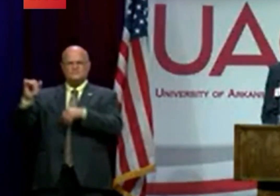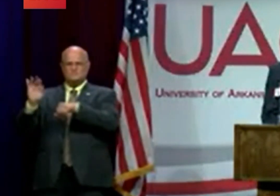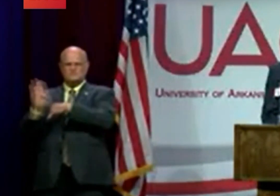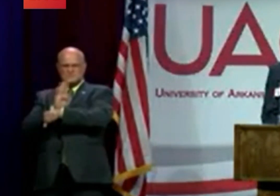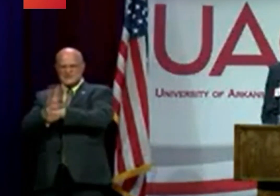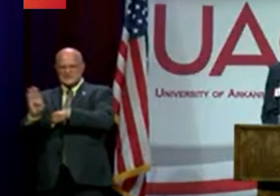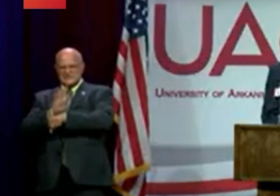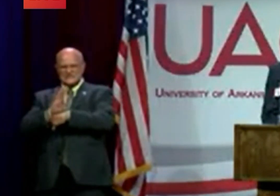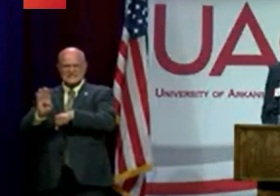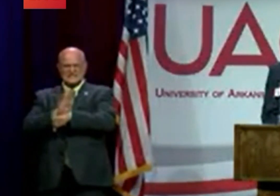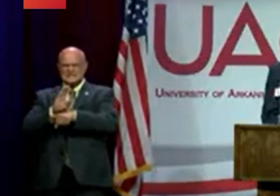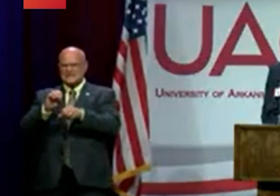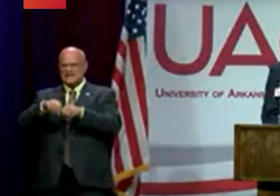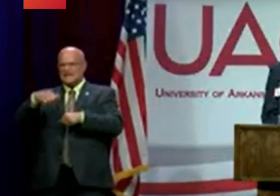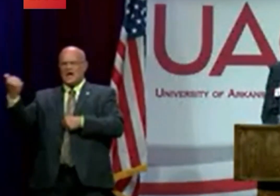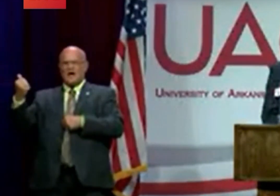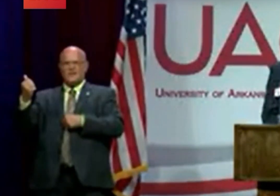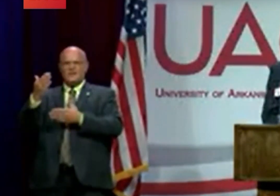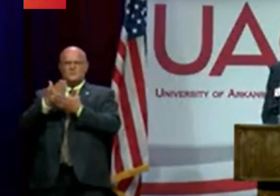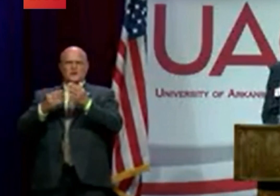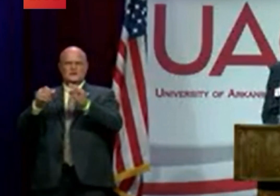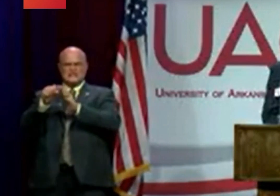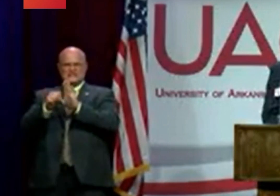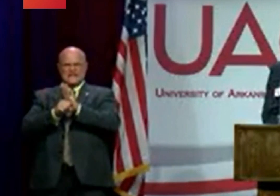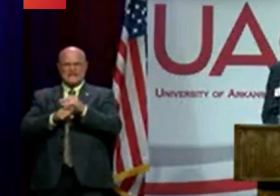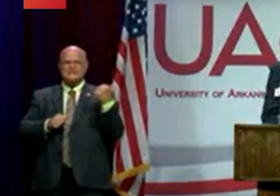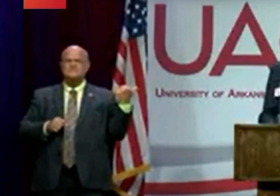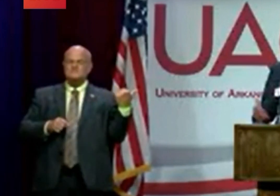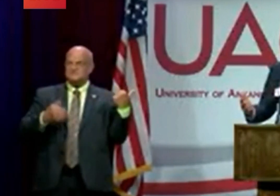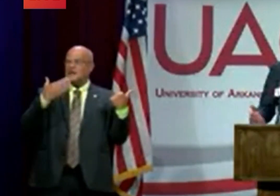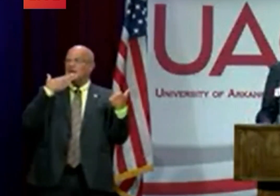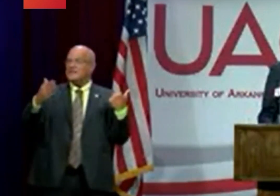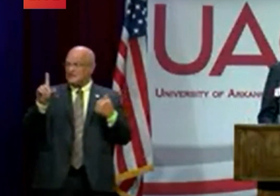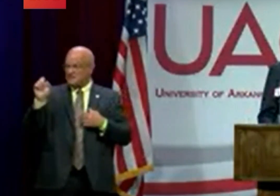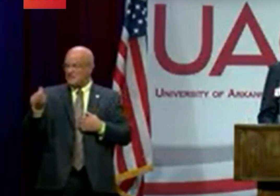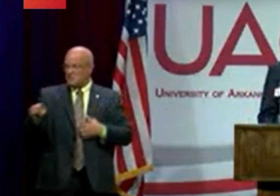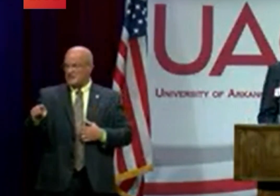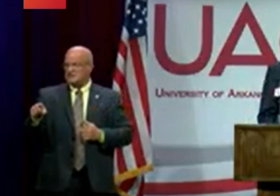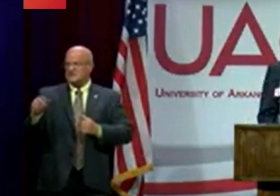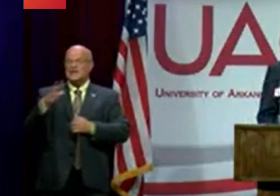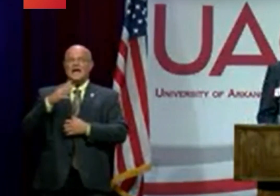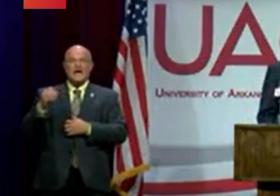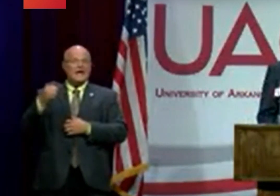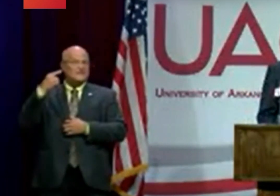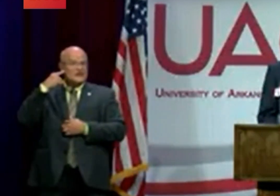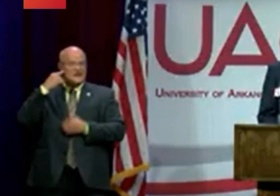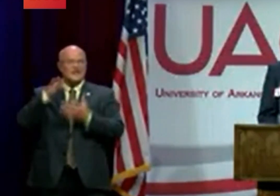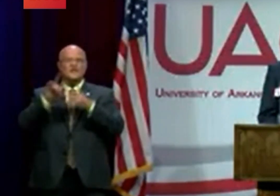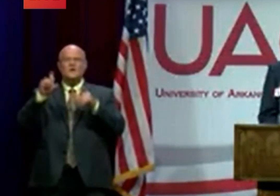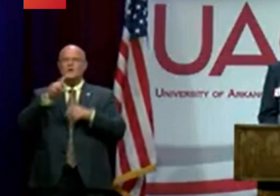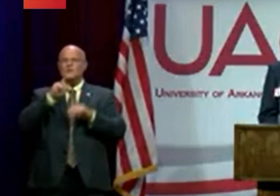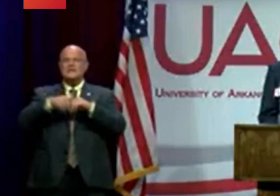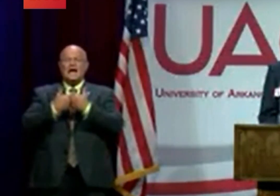industries in the other regions? Thank you for the question. And if you didn't hear it, the question was, are the